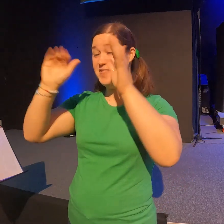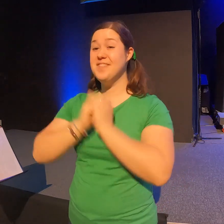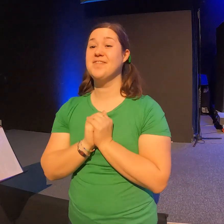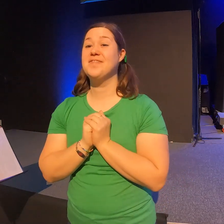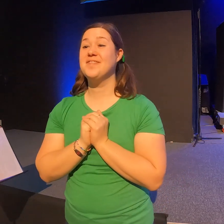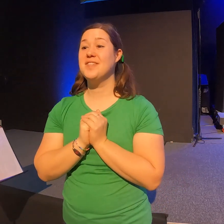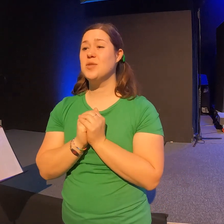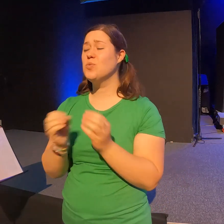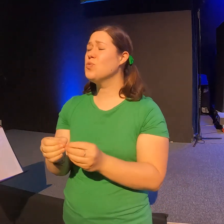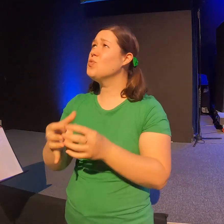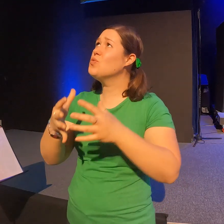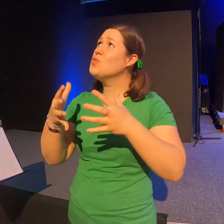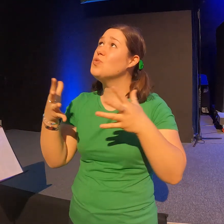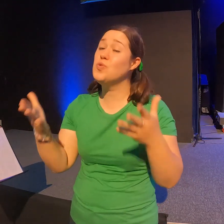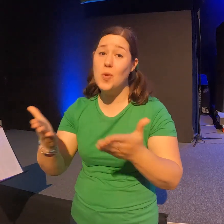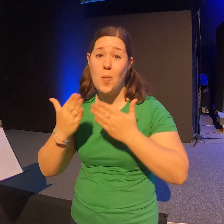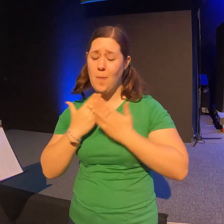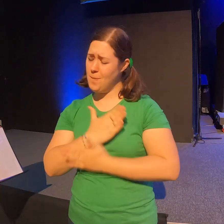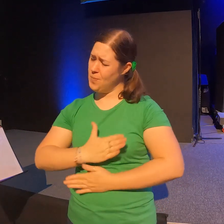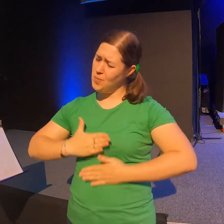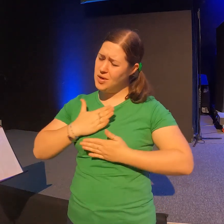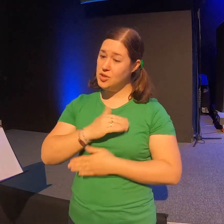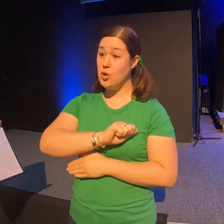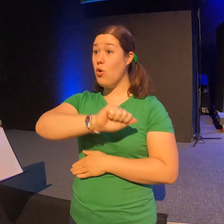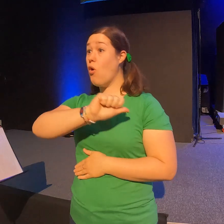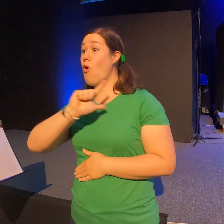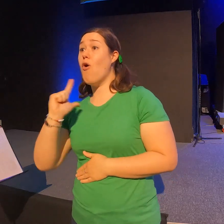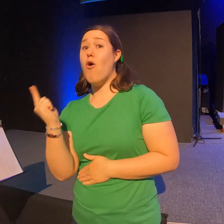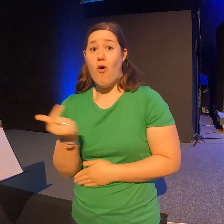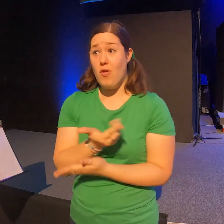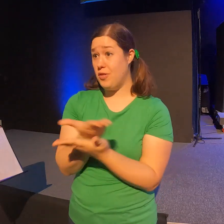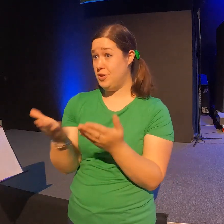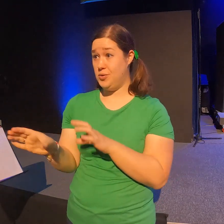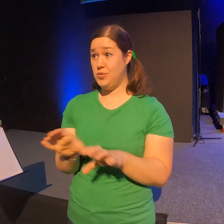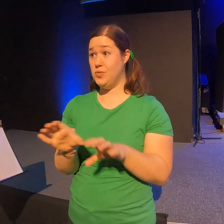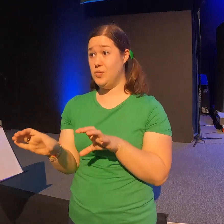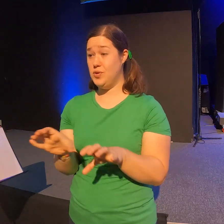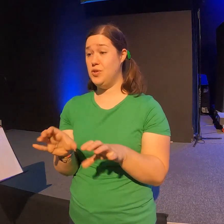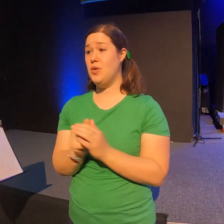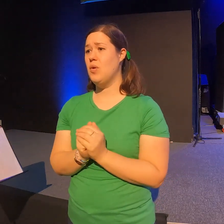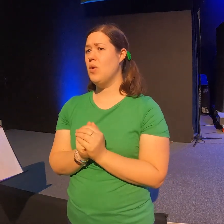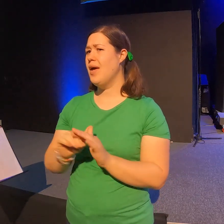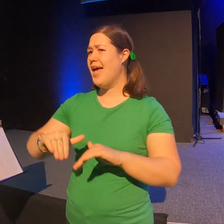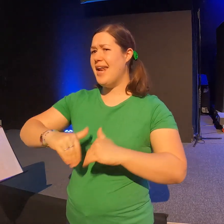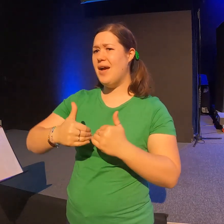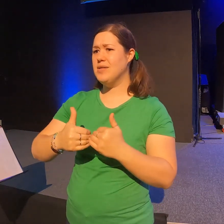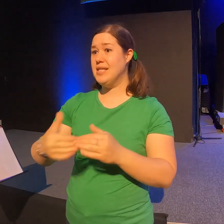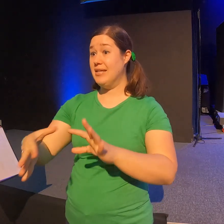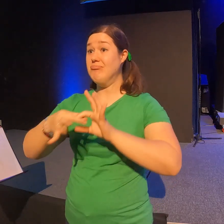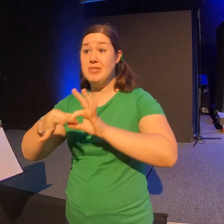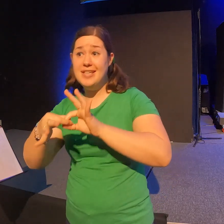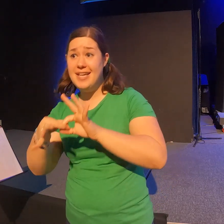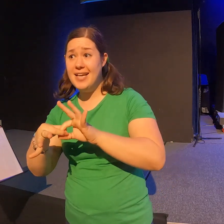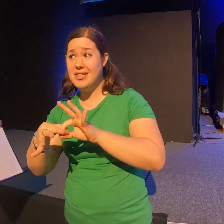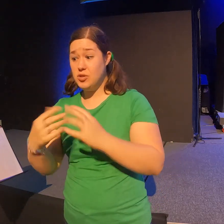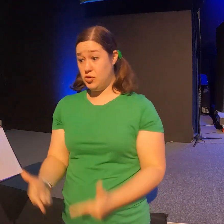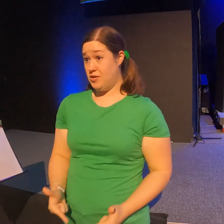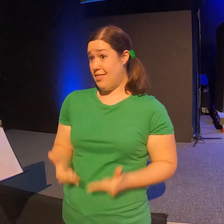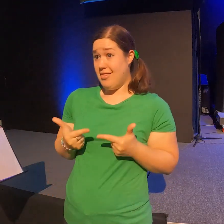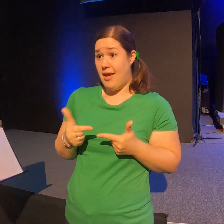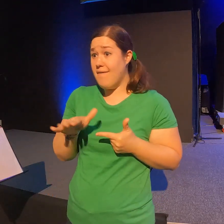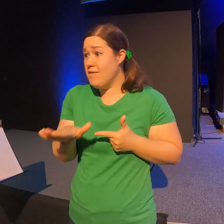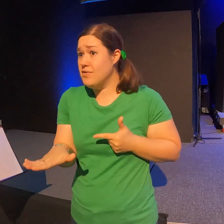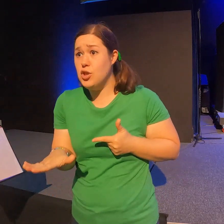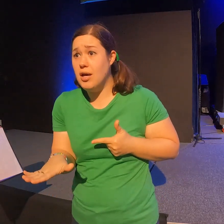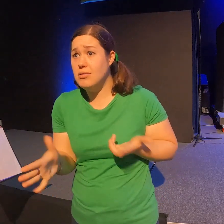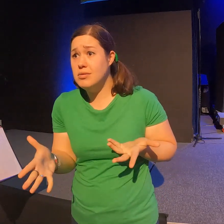We so greatly appreciate all that you do. And just very briefly, how does that tie into the life of a child? We had a girl